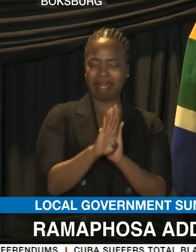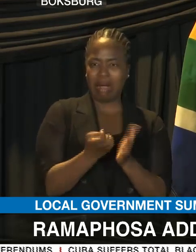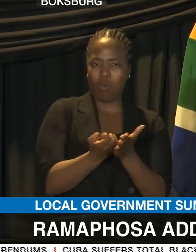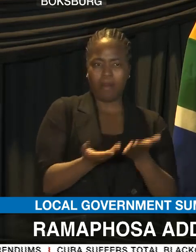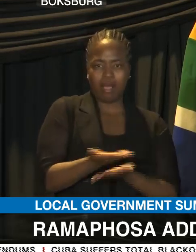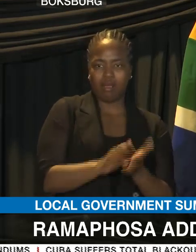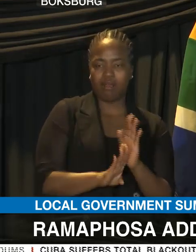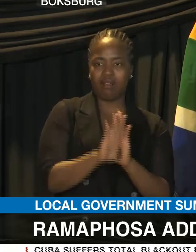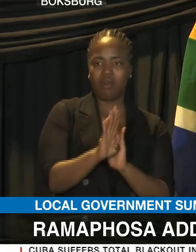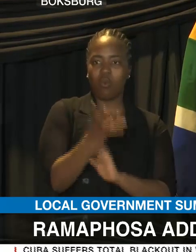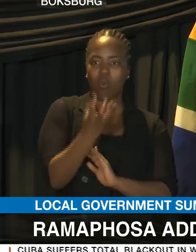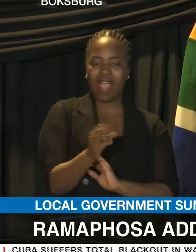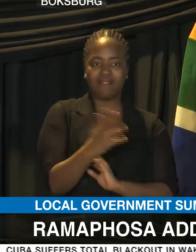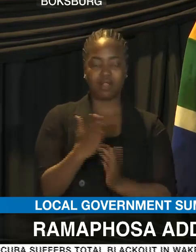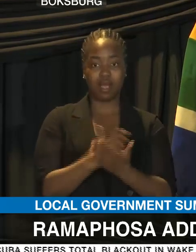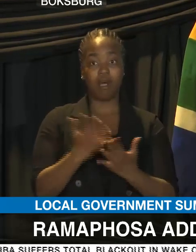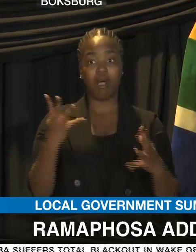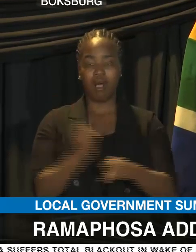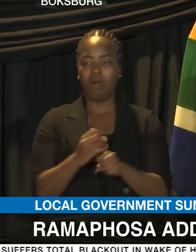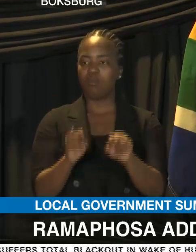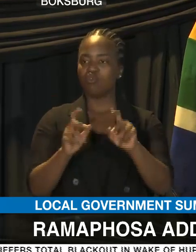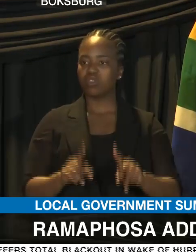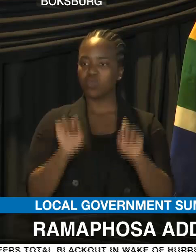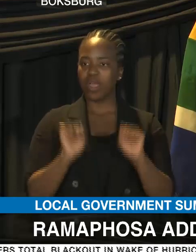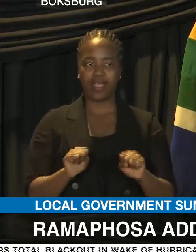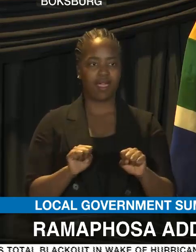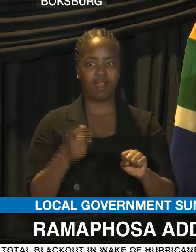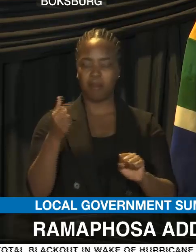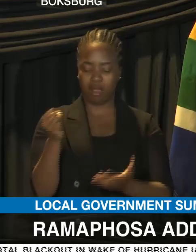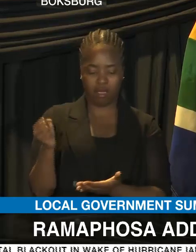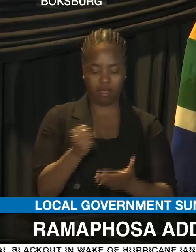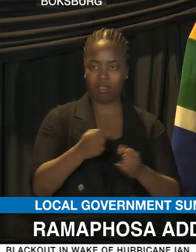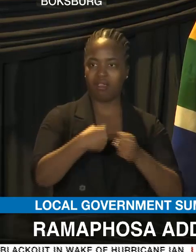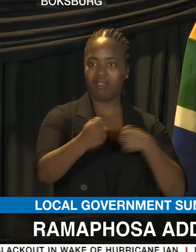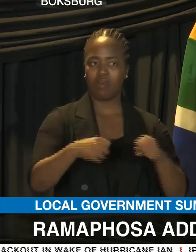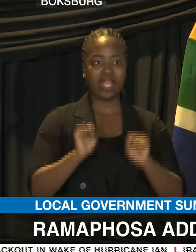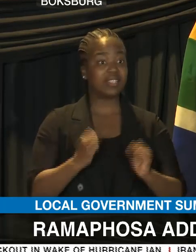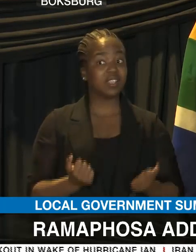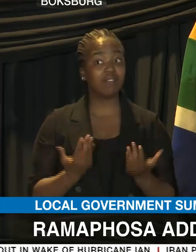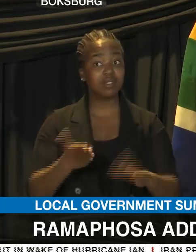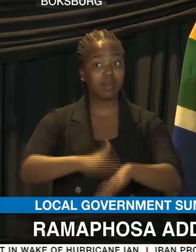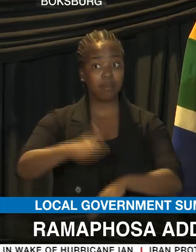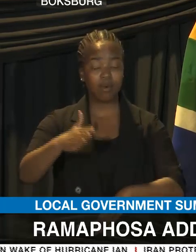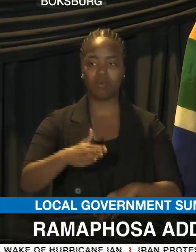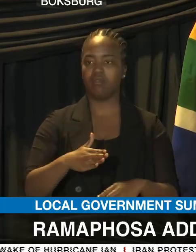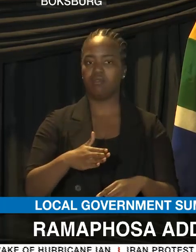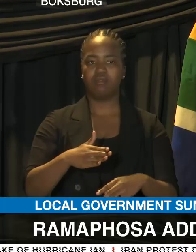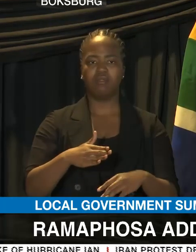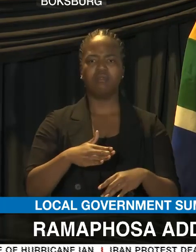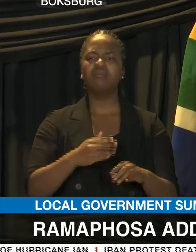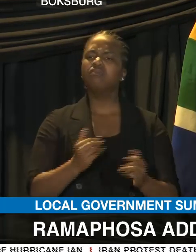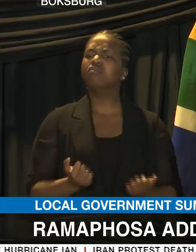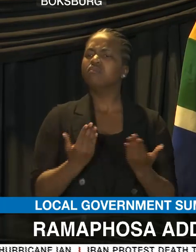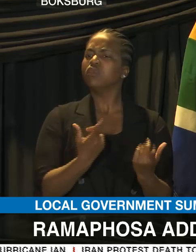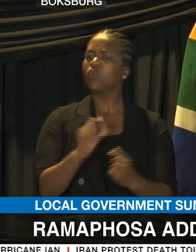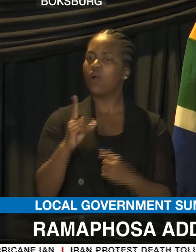then have the fiscal space to expand the provision of services that improve